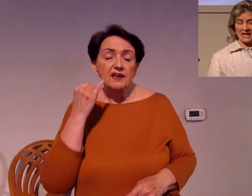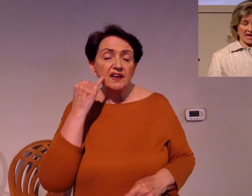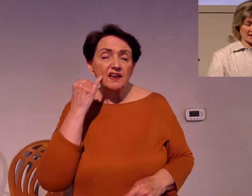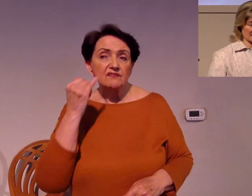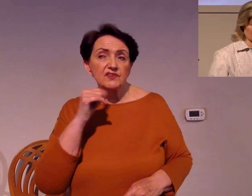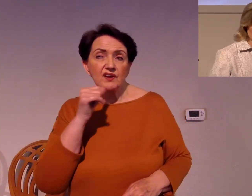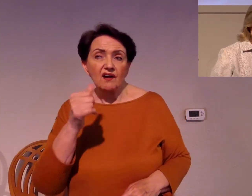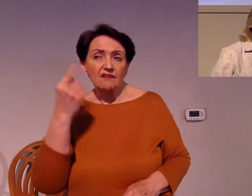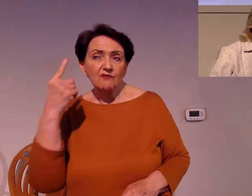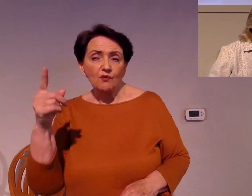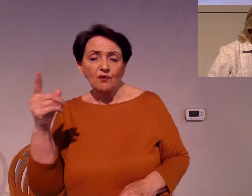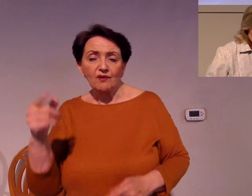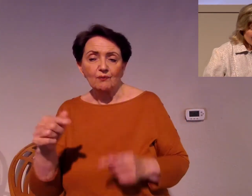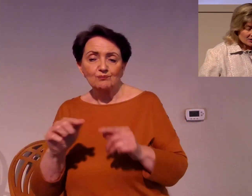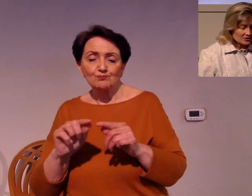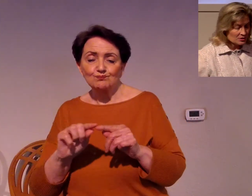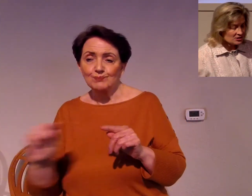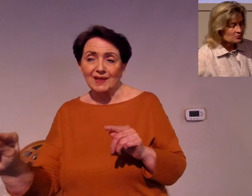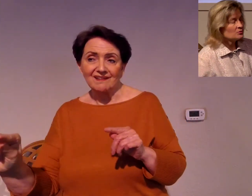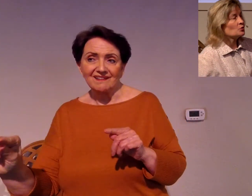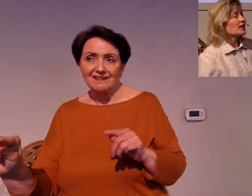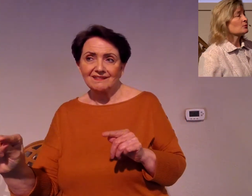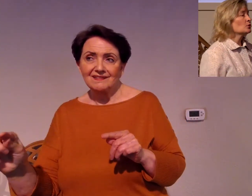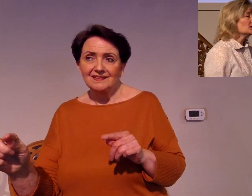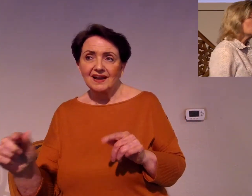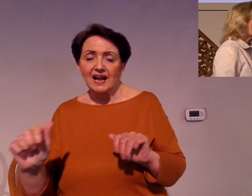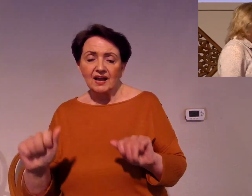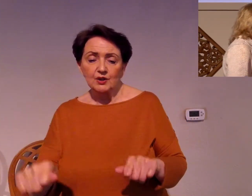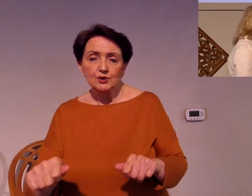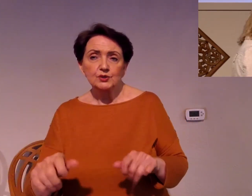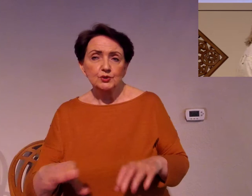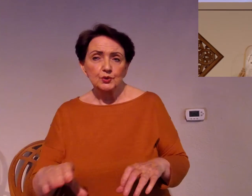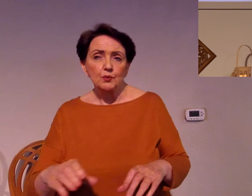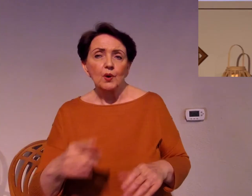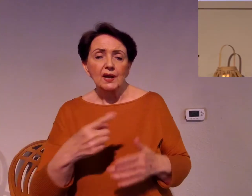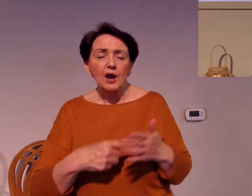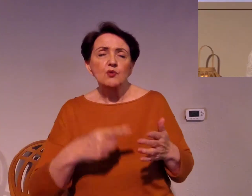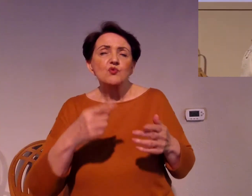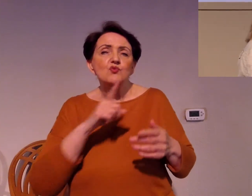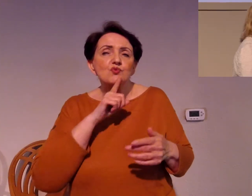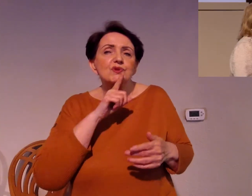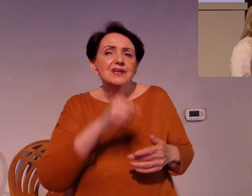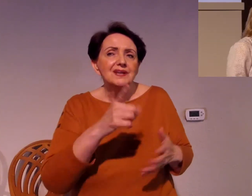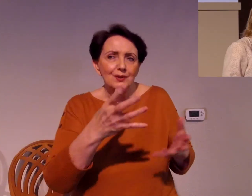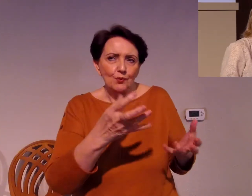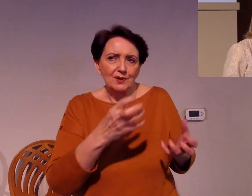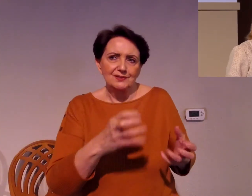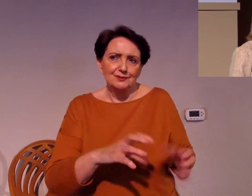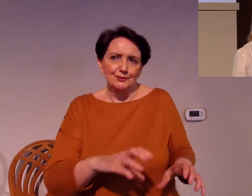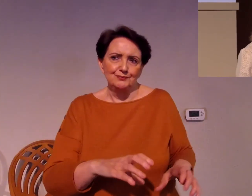for blank, I could be doing what I really want to do.